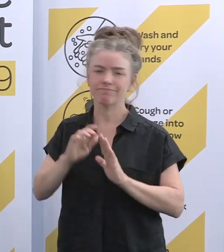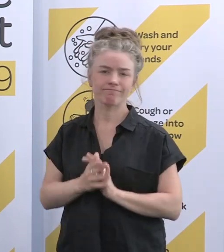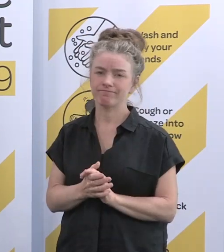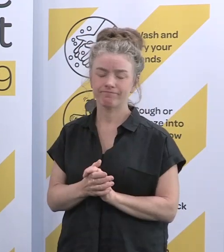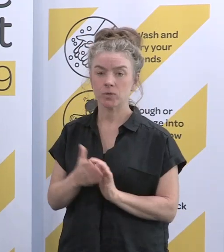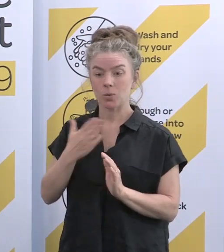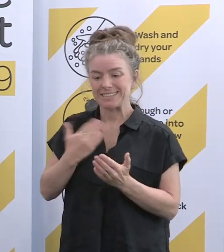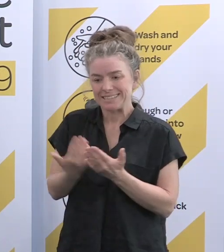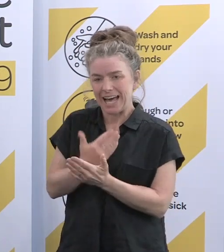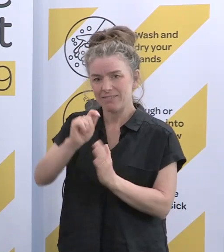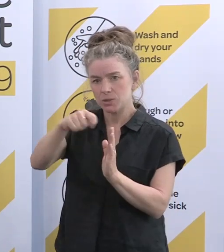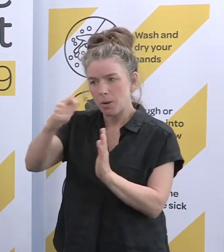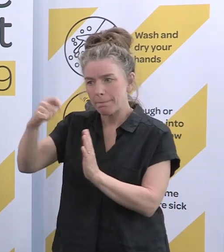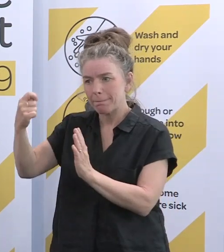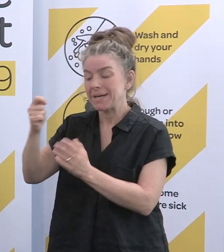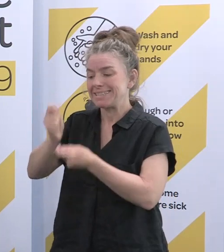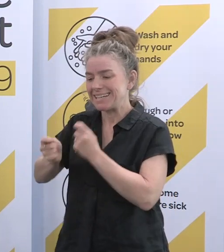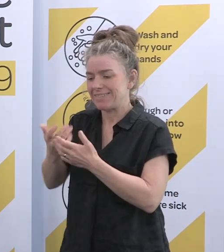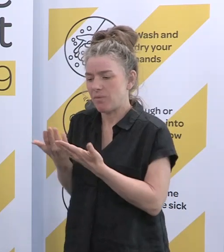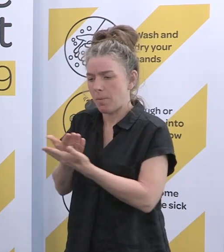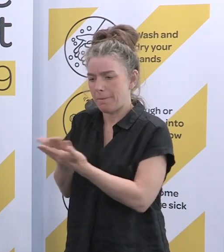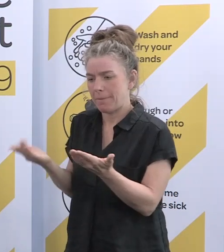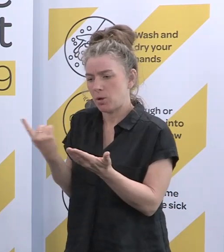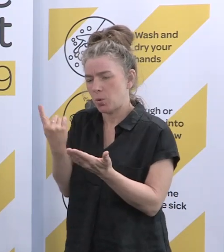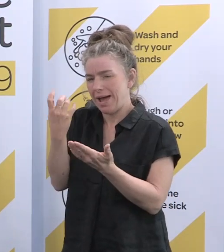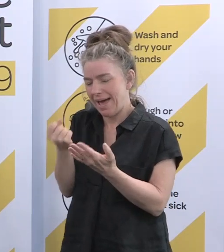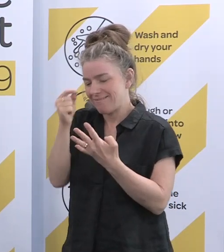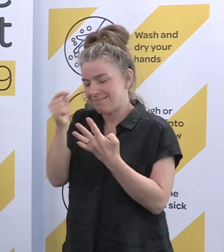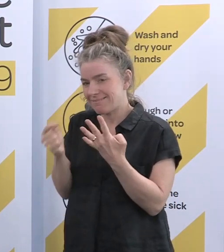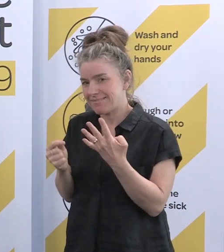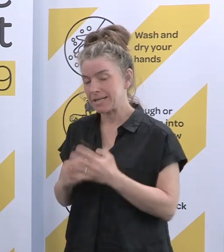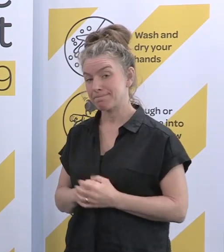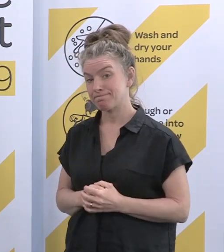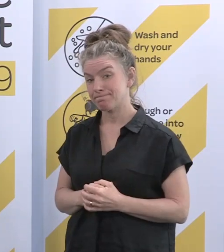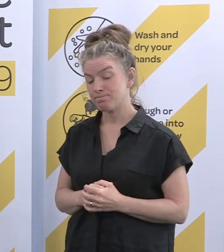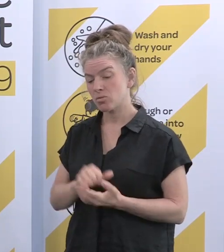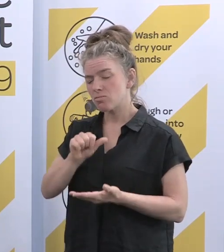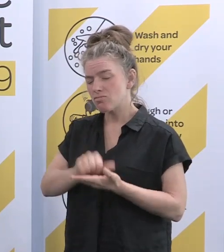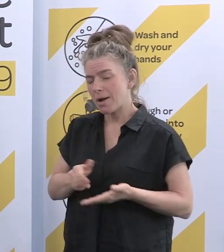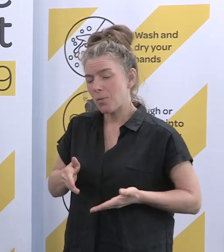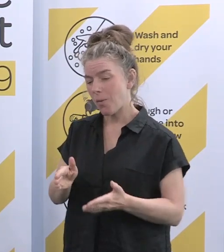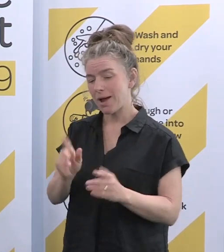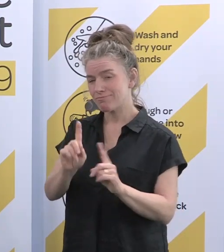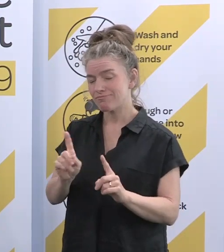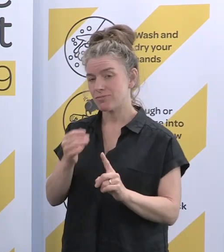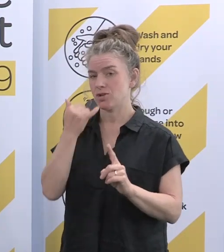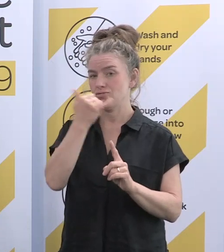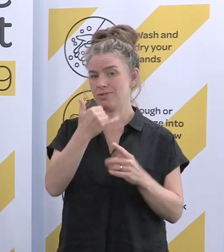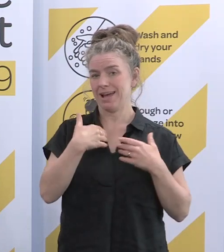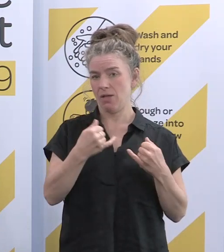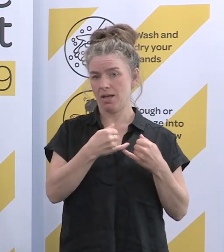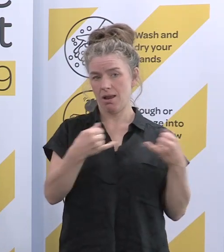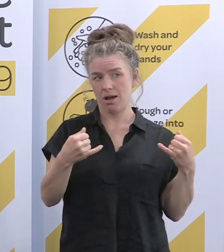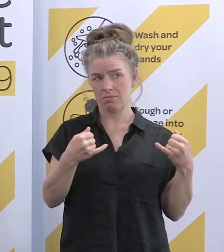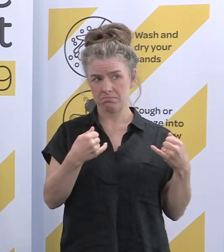reserve the swabbing and then testing for people who need to be tested. The right thing to do is to ring Healthline to get